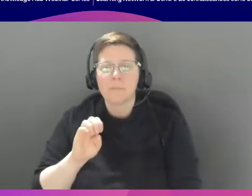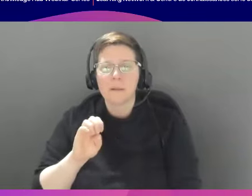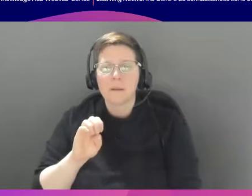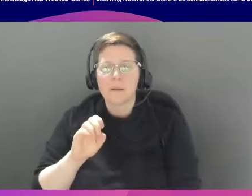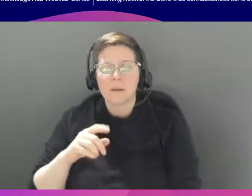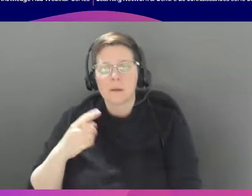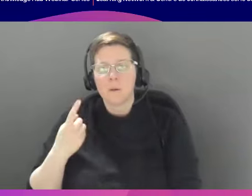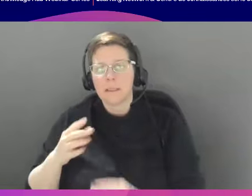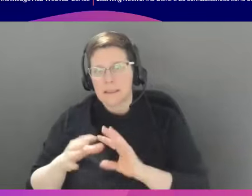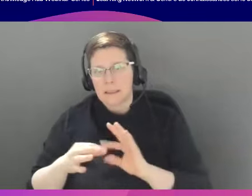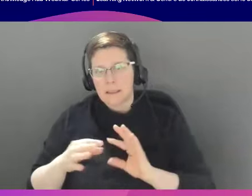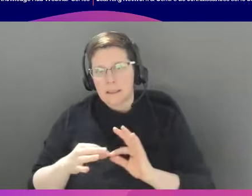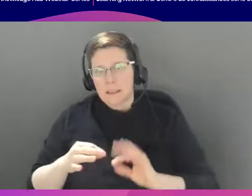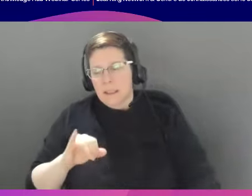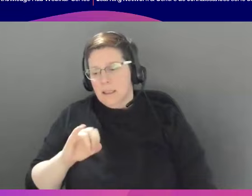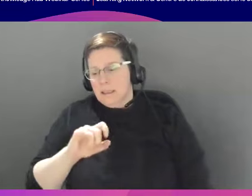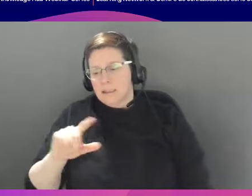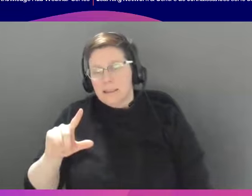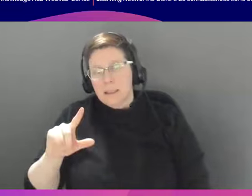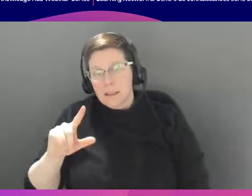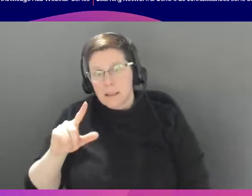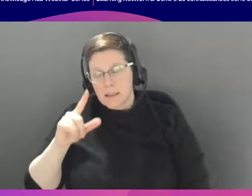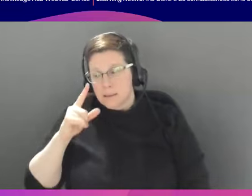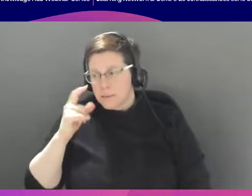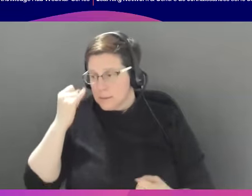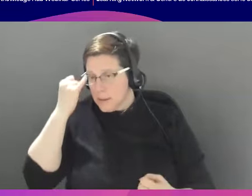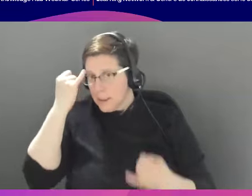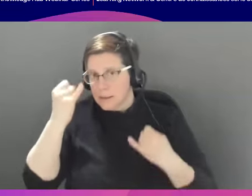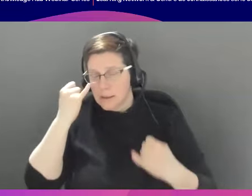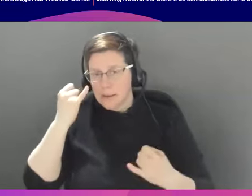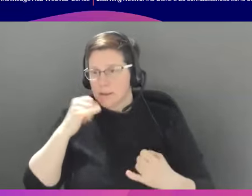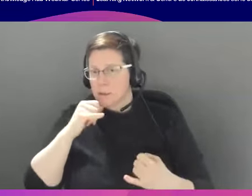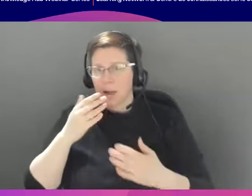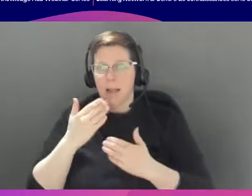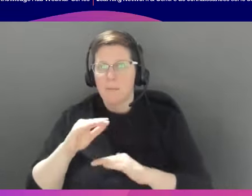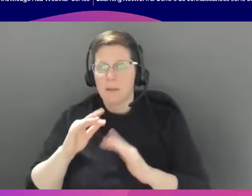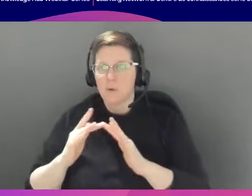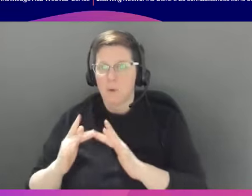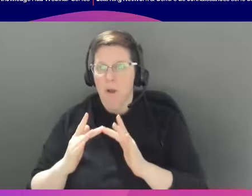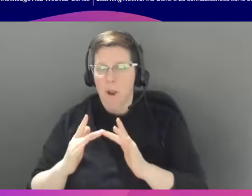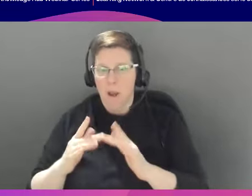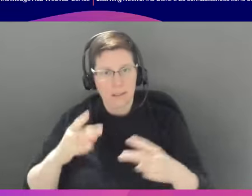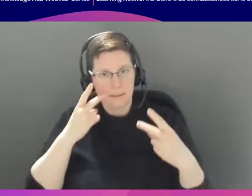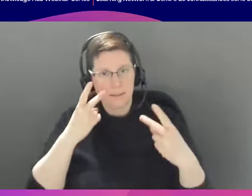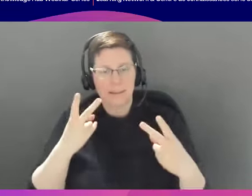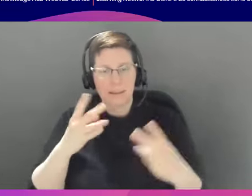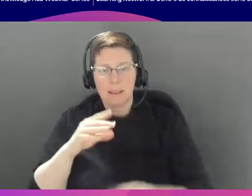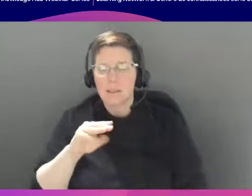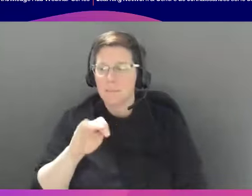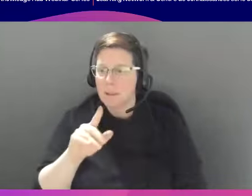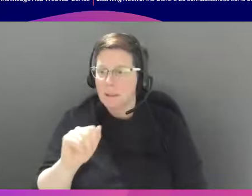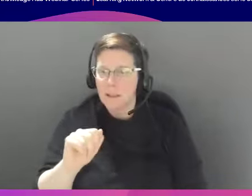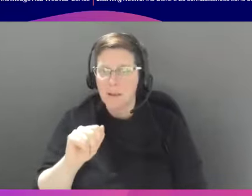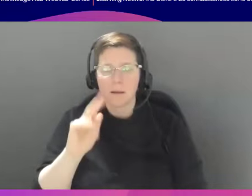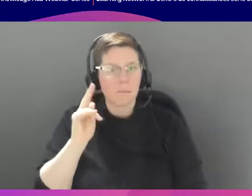incel ideology aren't limited to incel forms, but we see it play out in media, in politics, in our everyday lives. And so they're